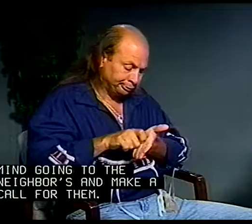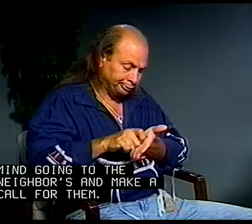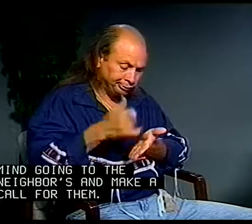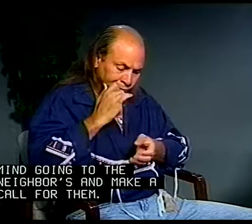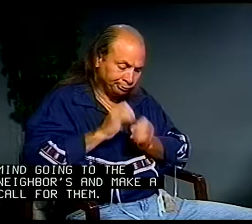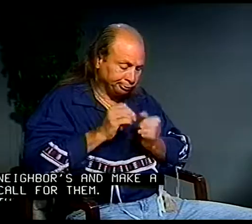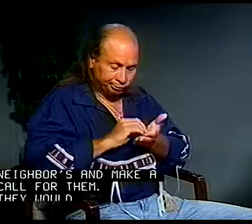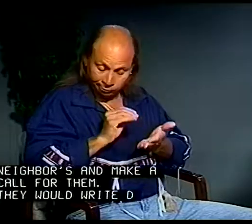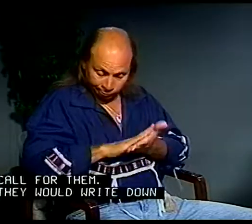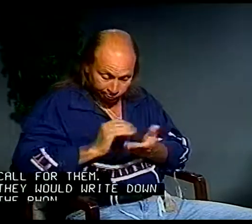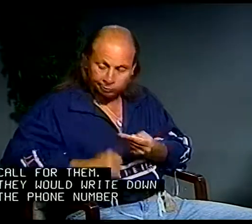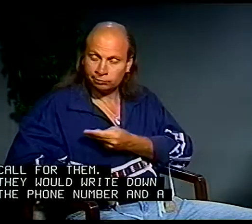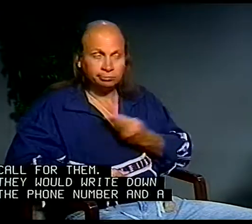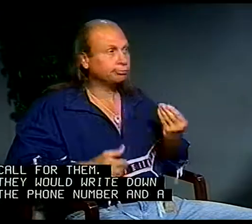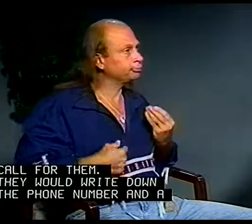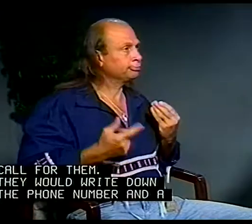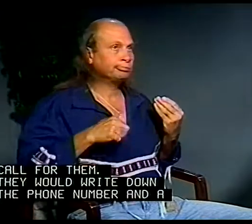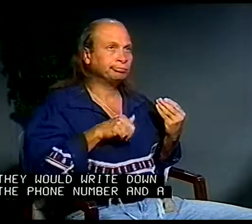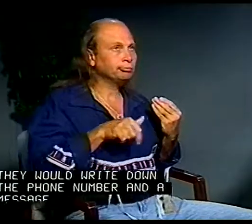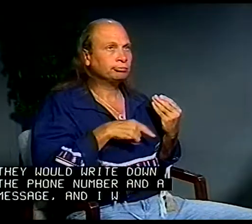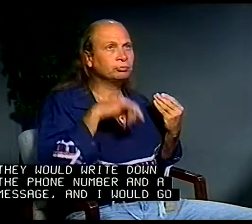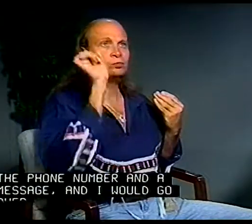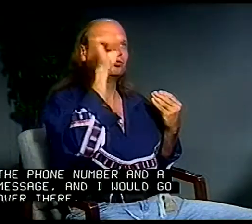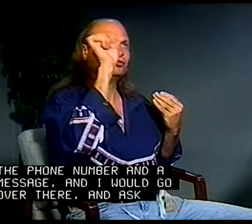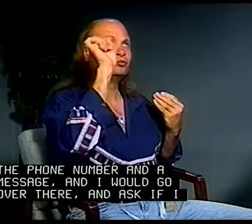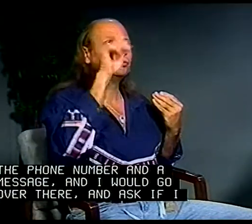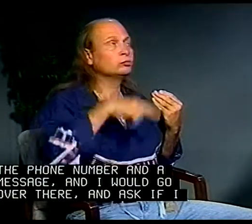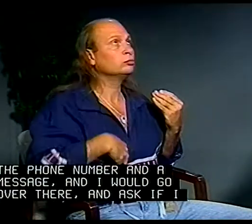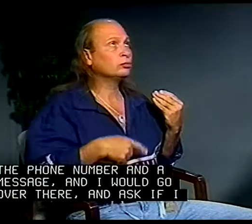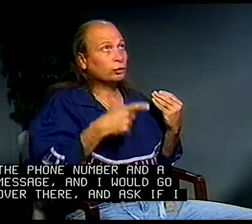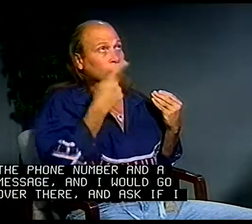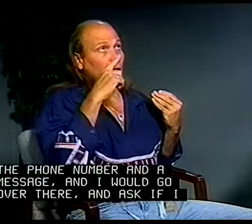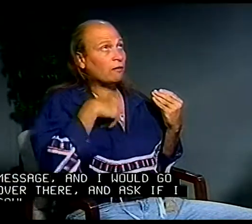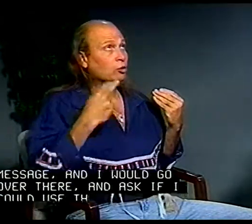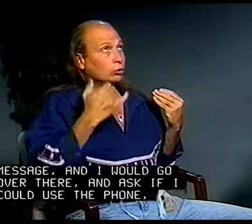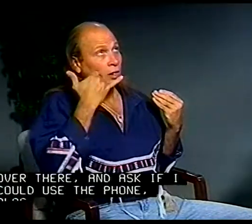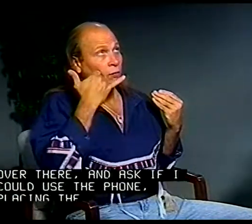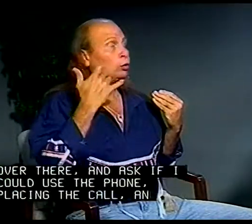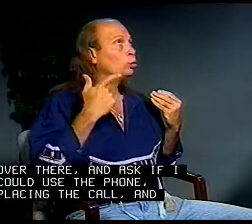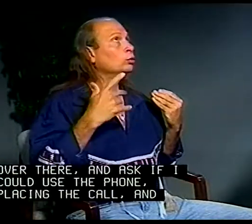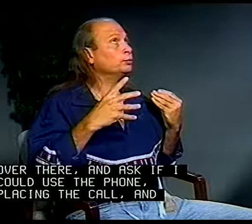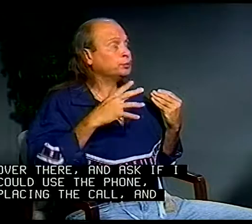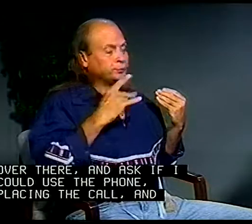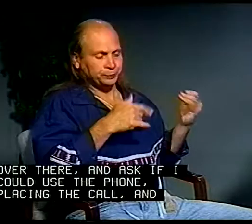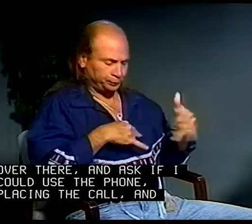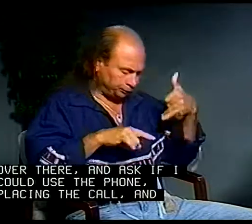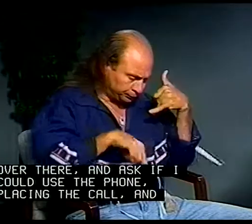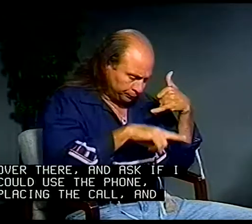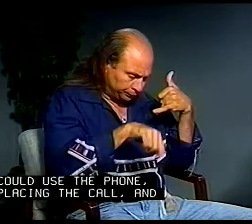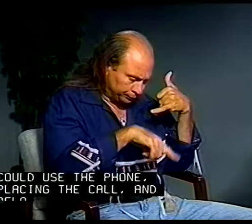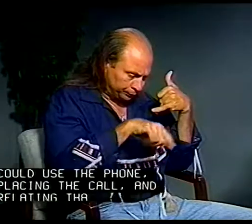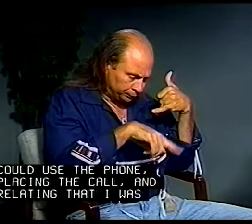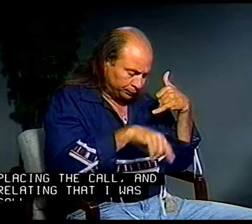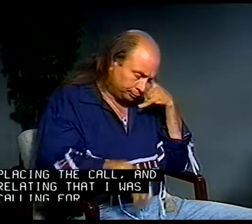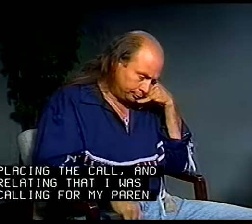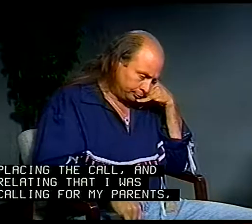placing a call for them. And they would write down the phone number and a message, and I would go over there and ask if I could use the